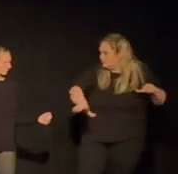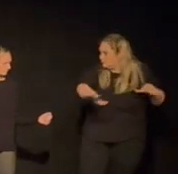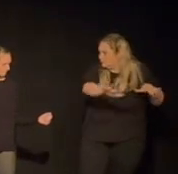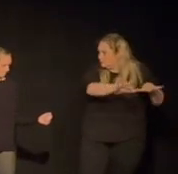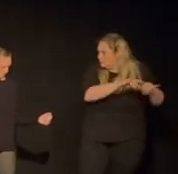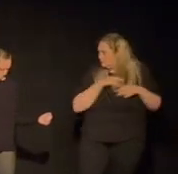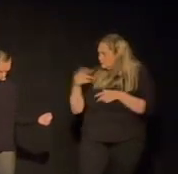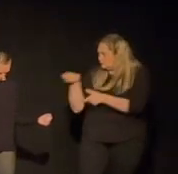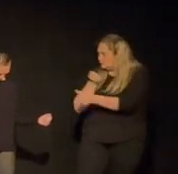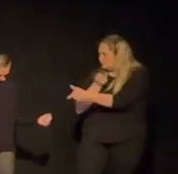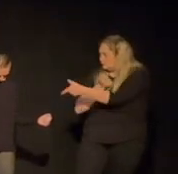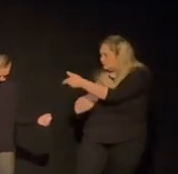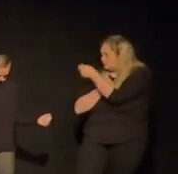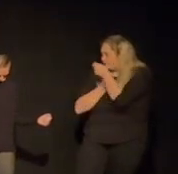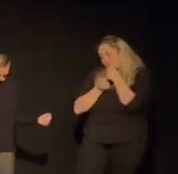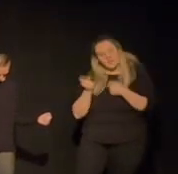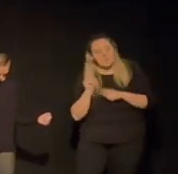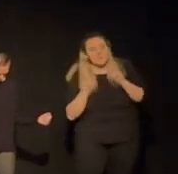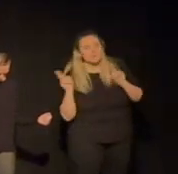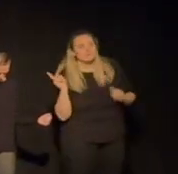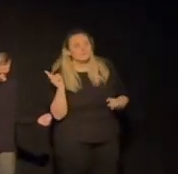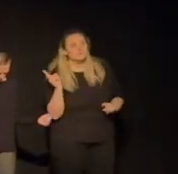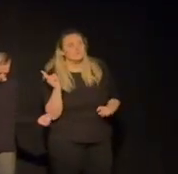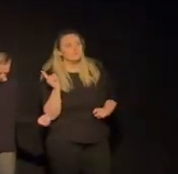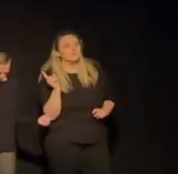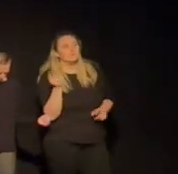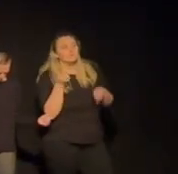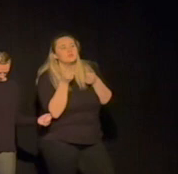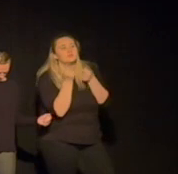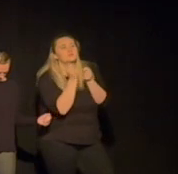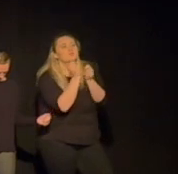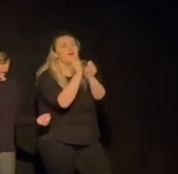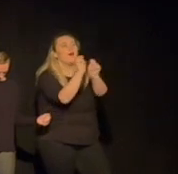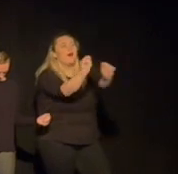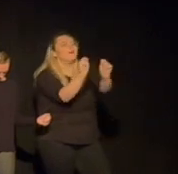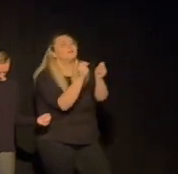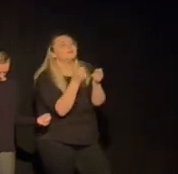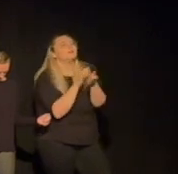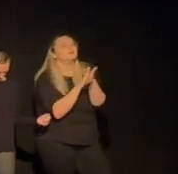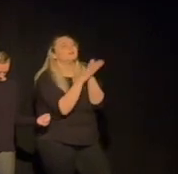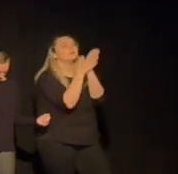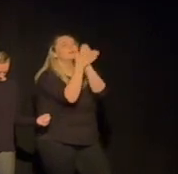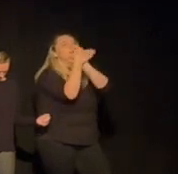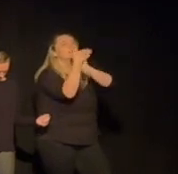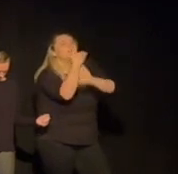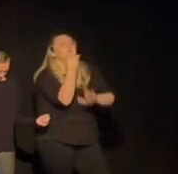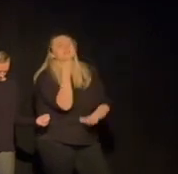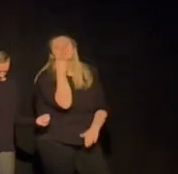swamp. You trying